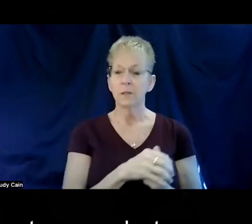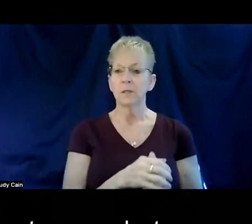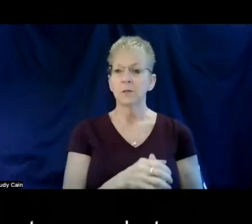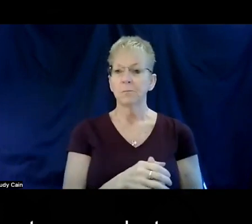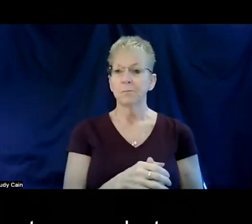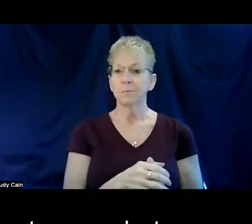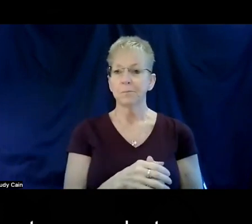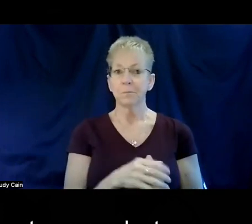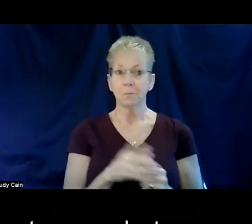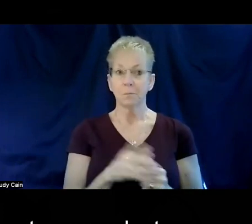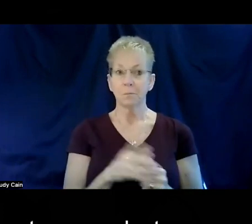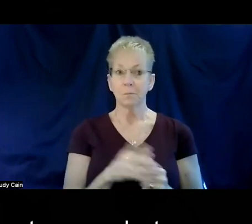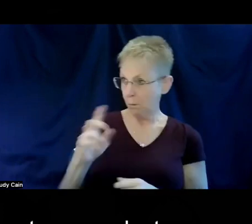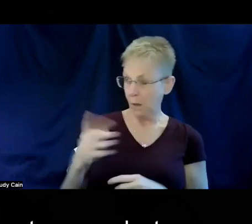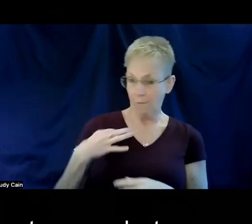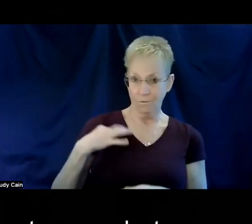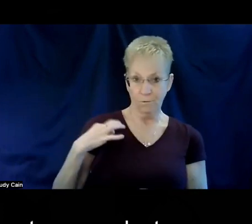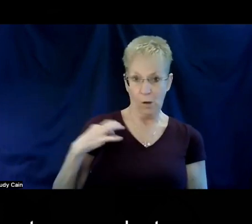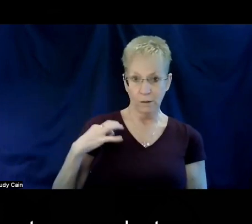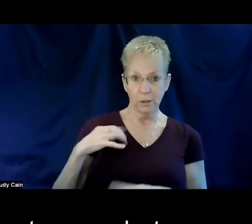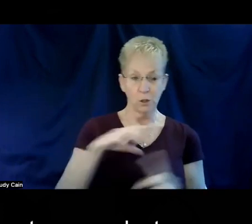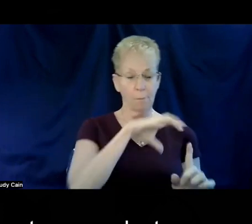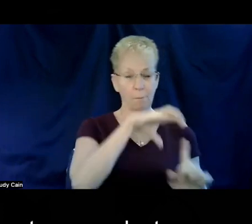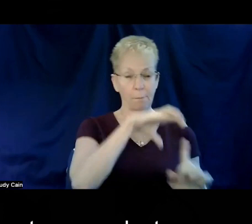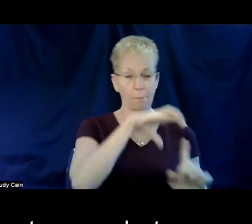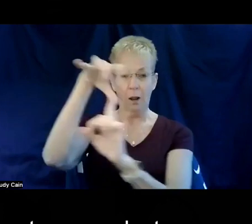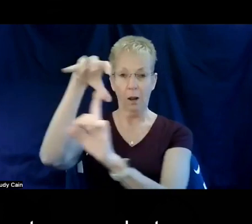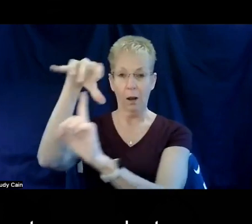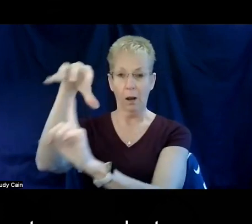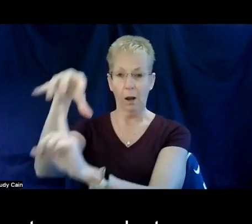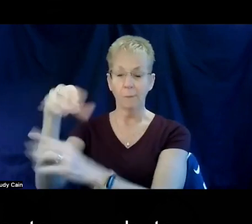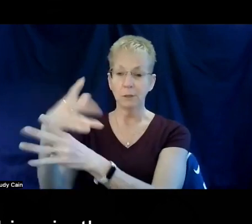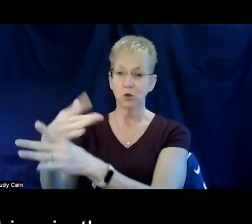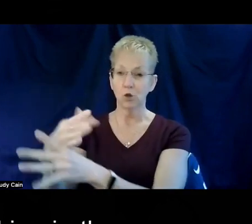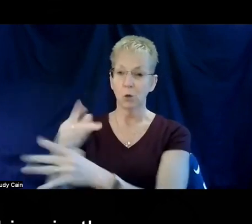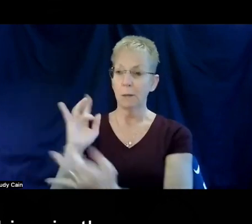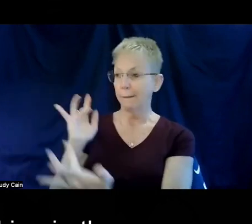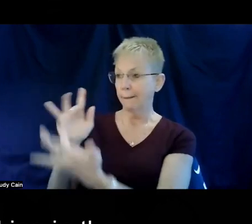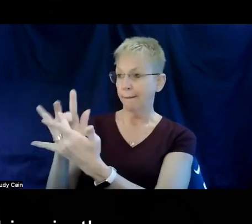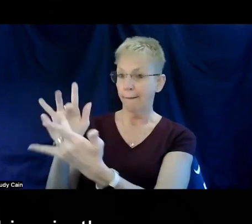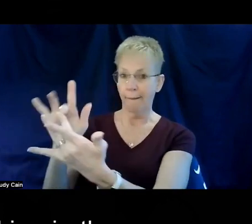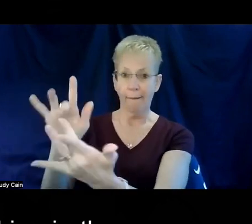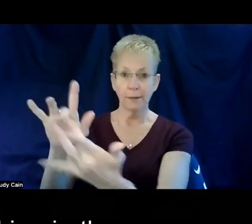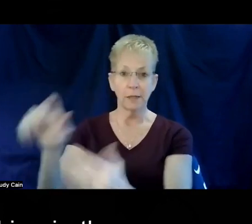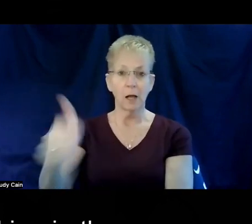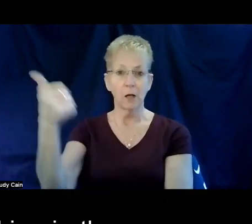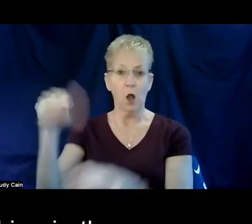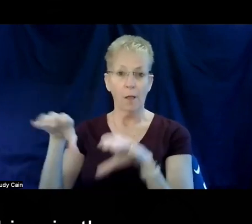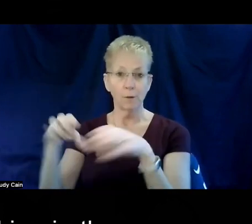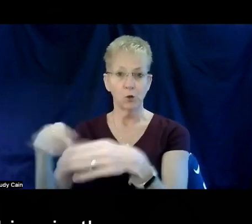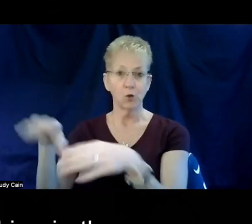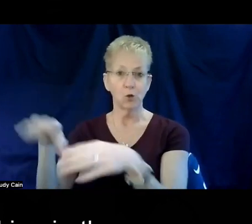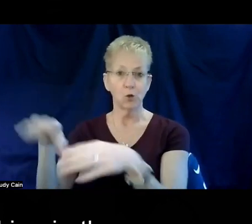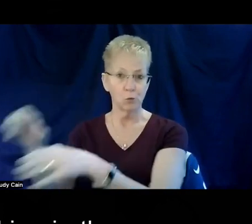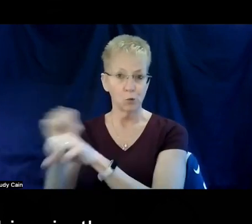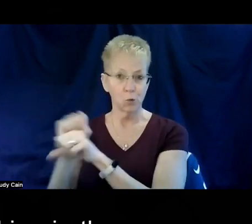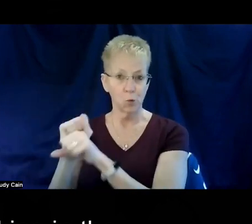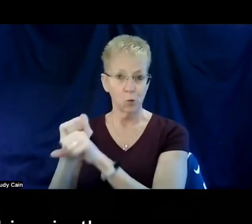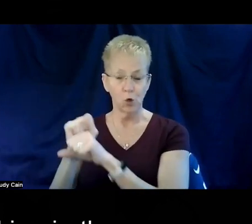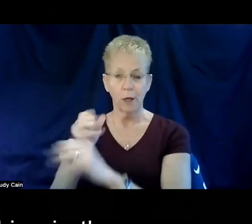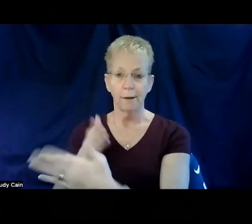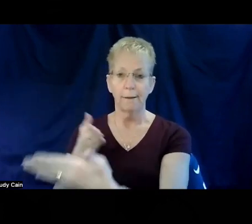them to volunteer to parachute back into Germany to make contact with other groups working in the